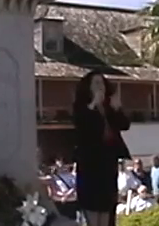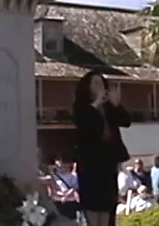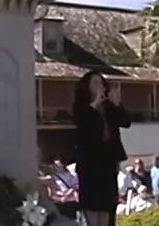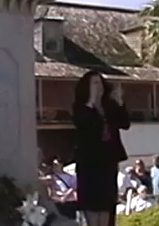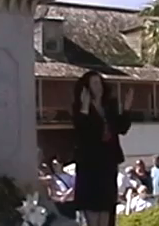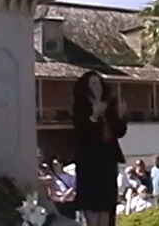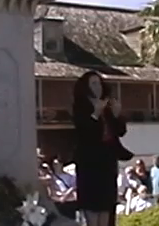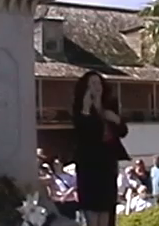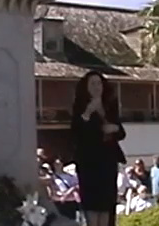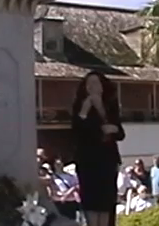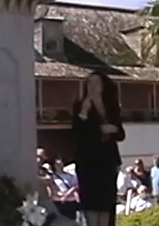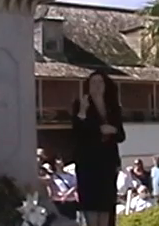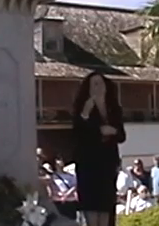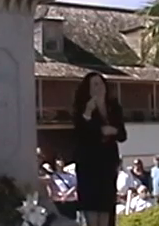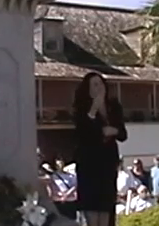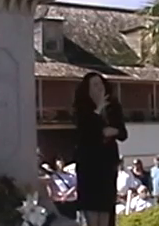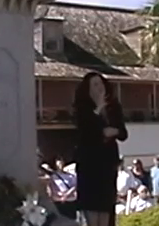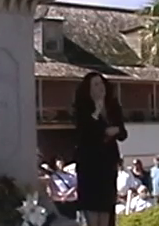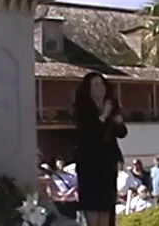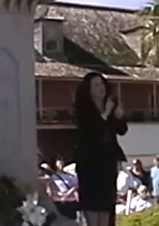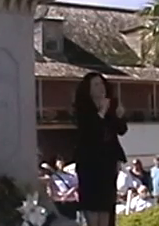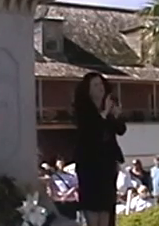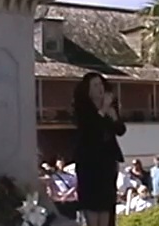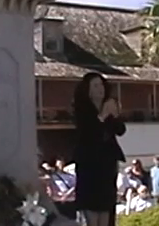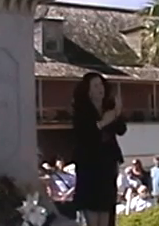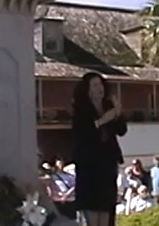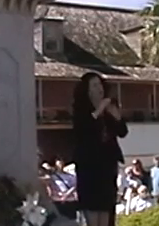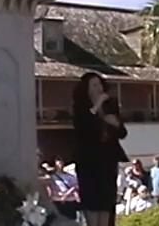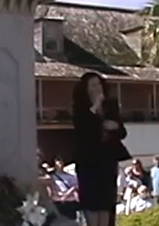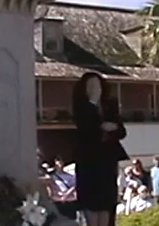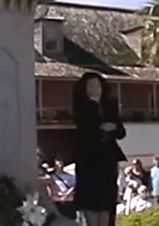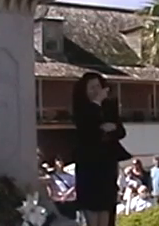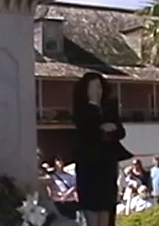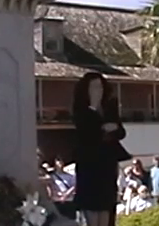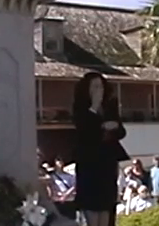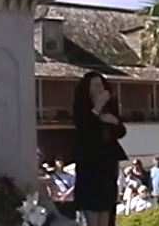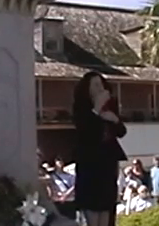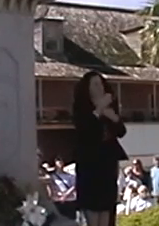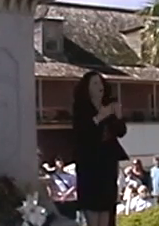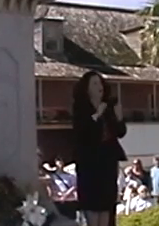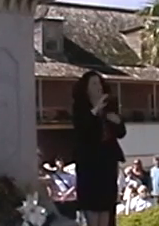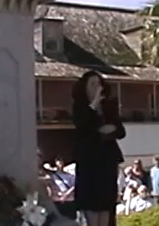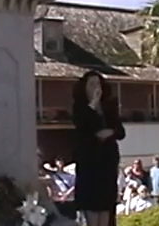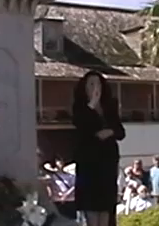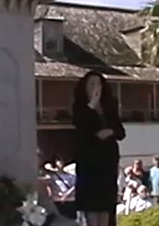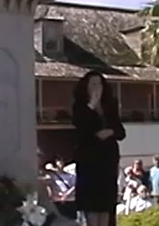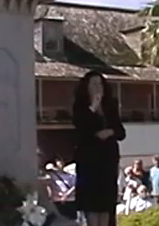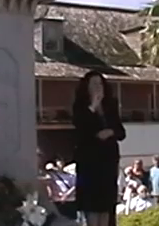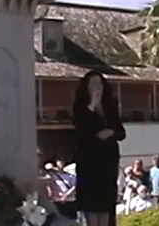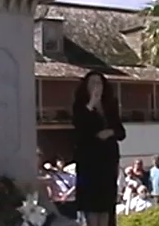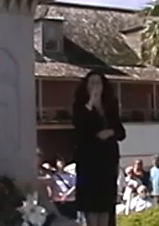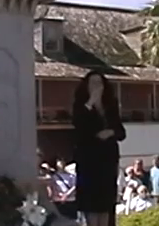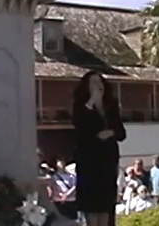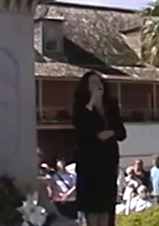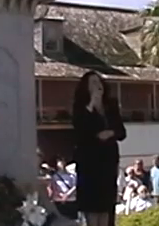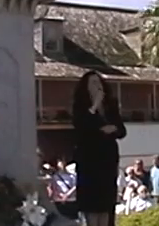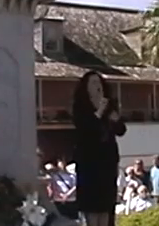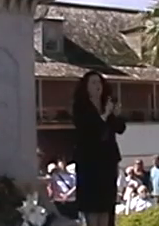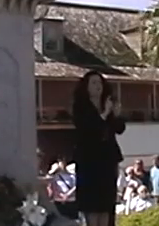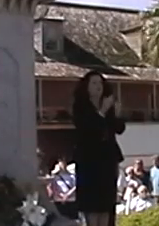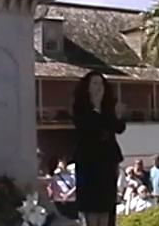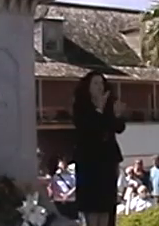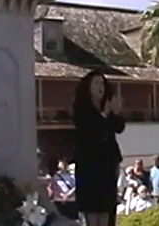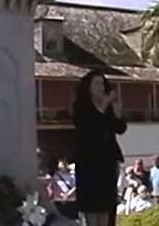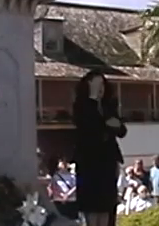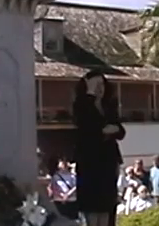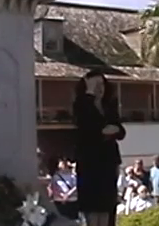page in Ferdinand the Catholic's and in John II of Aragon's courts. He became well known as a